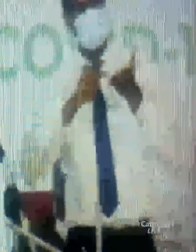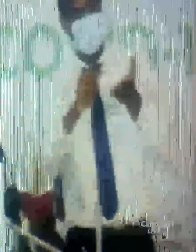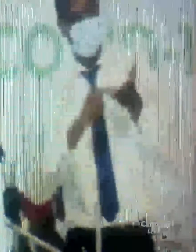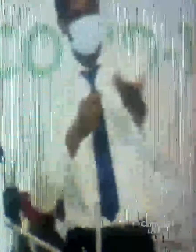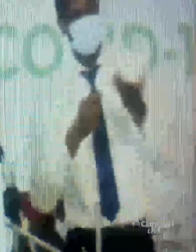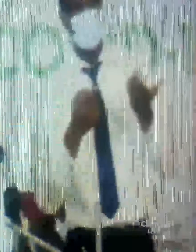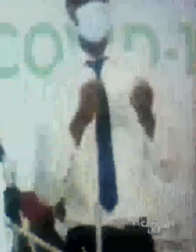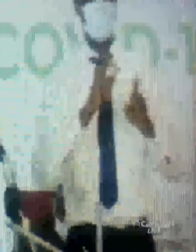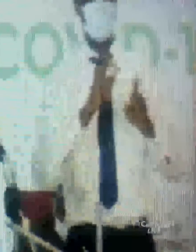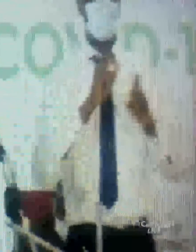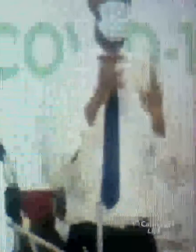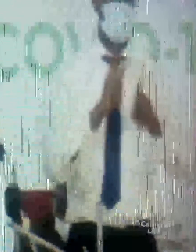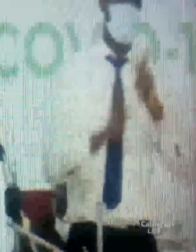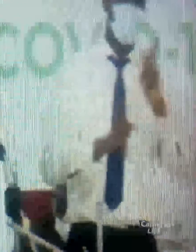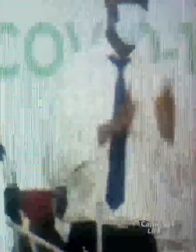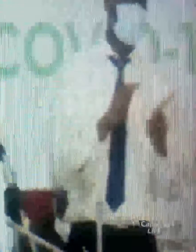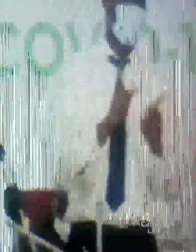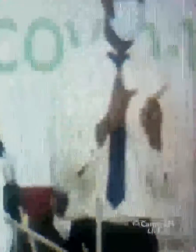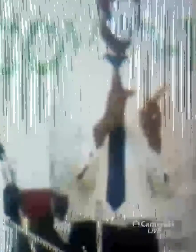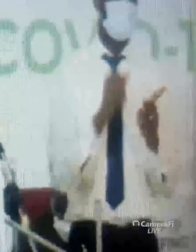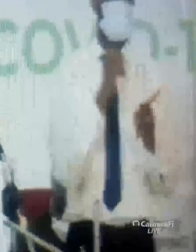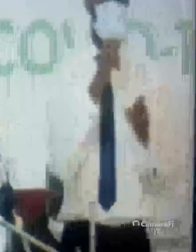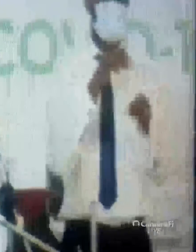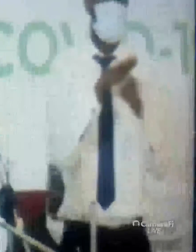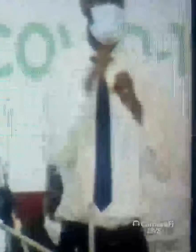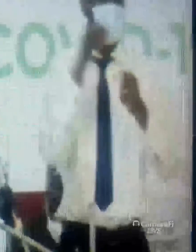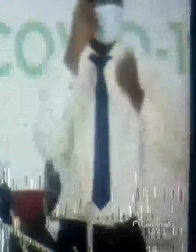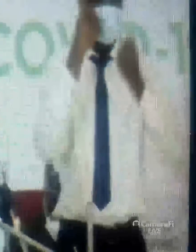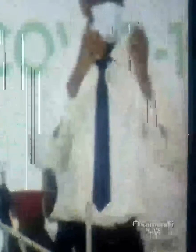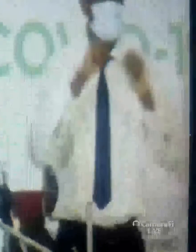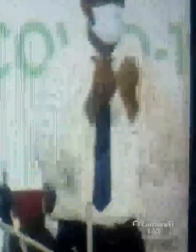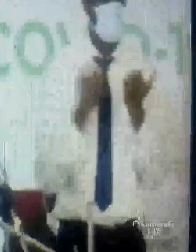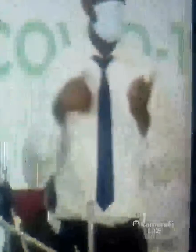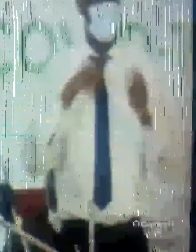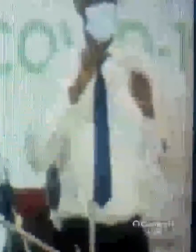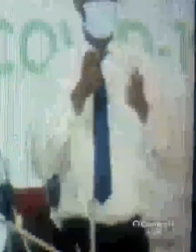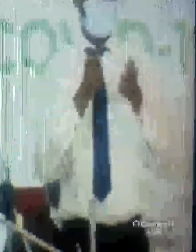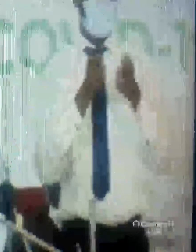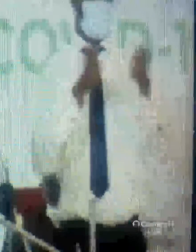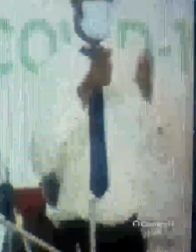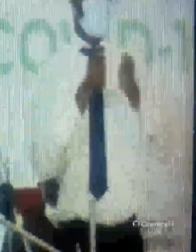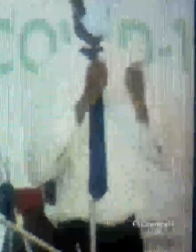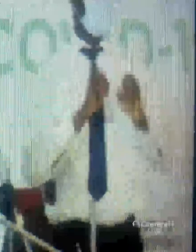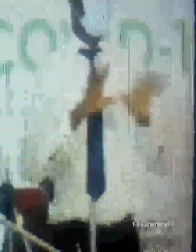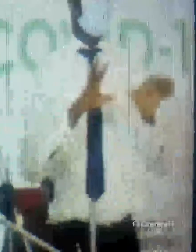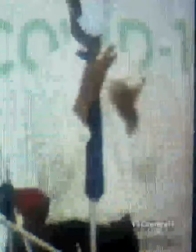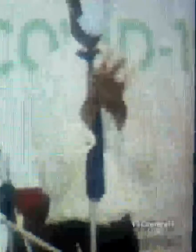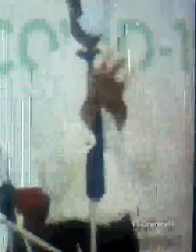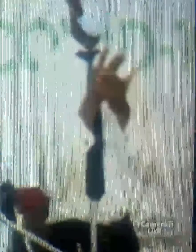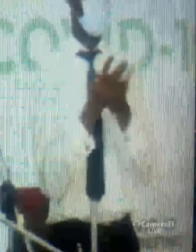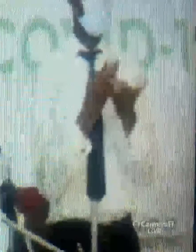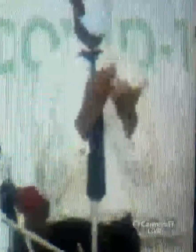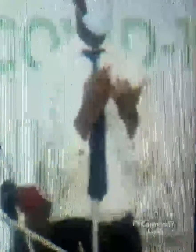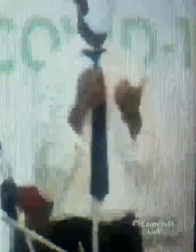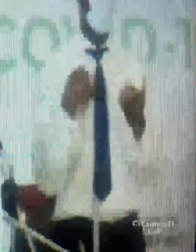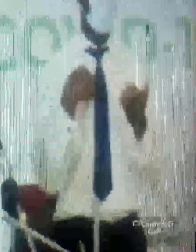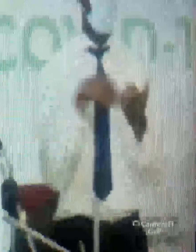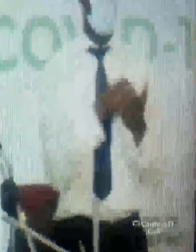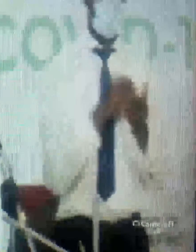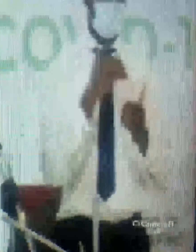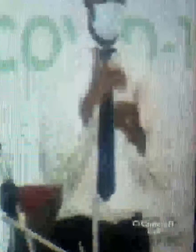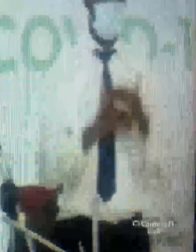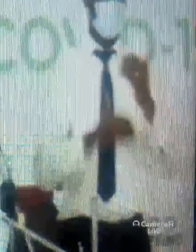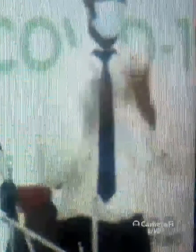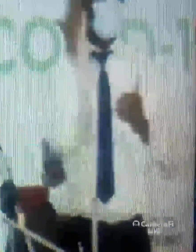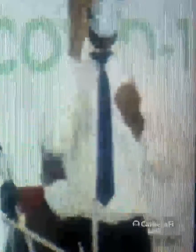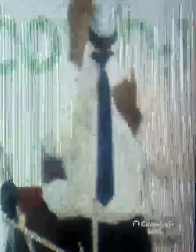to viruses is a very complex thing. As we get vaccines, we immunize, we understand the life cycle of these